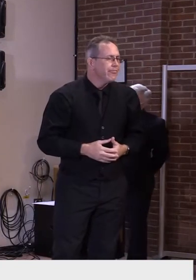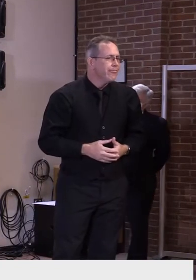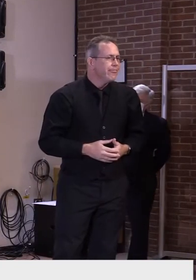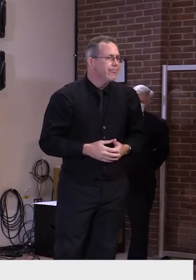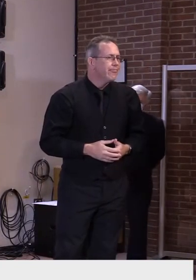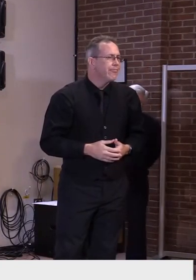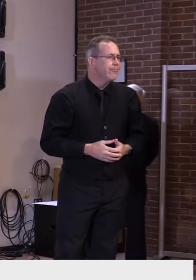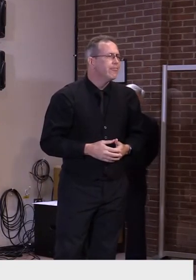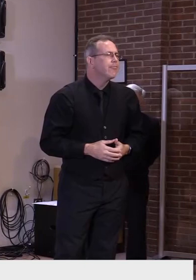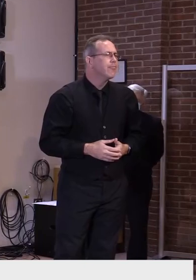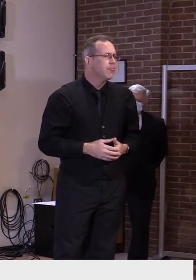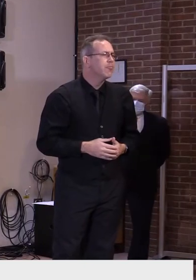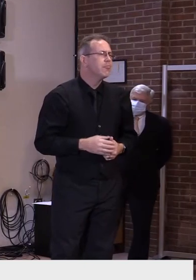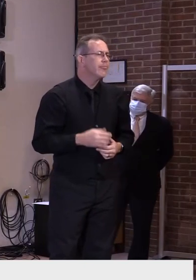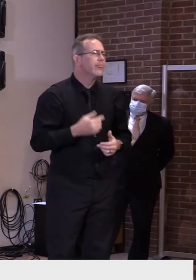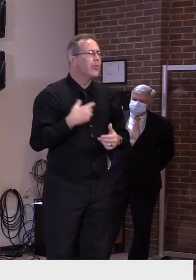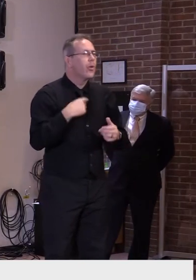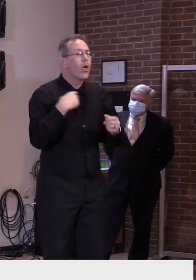that.